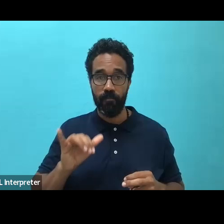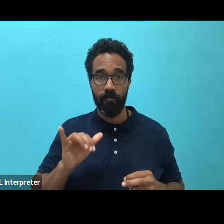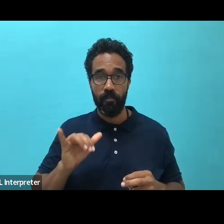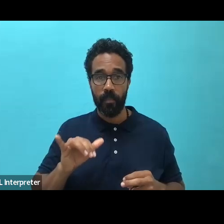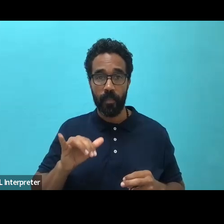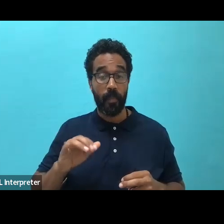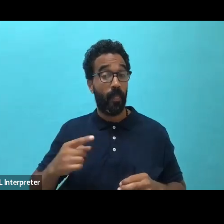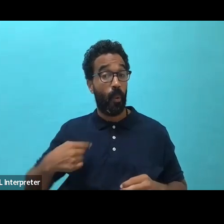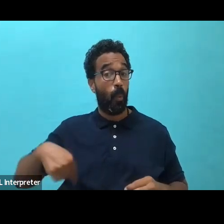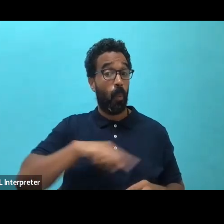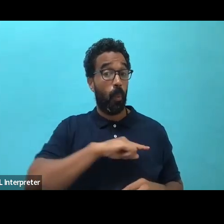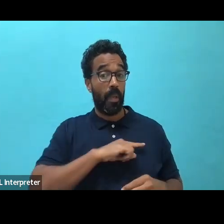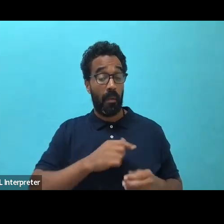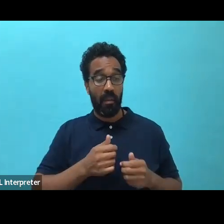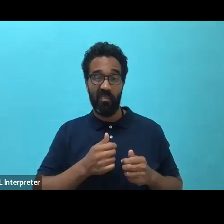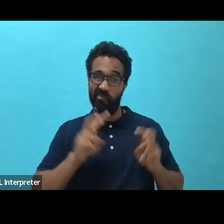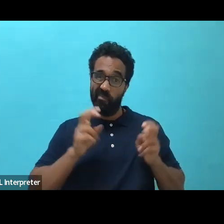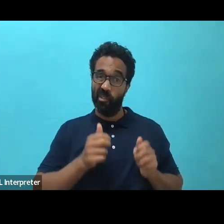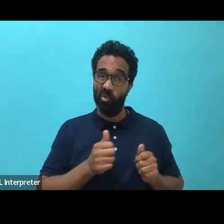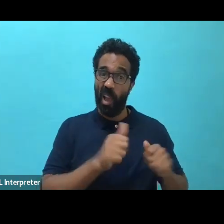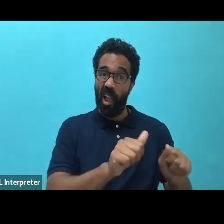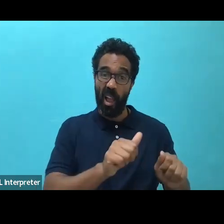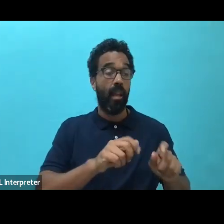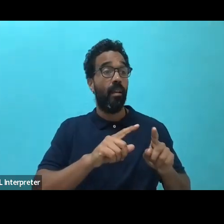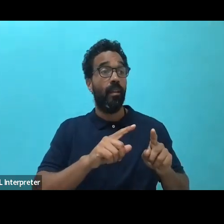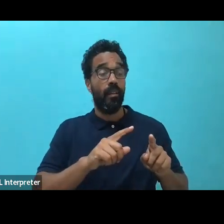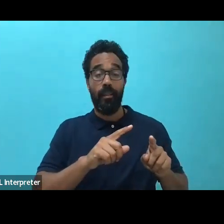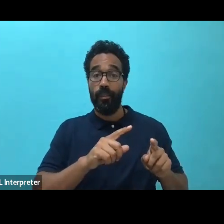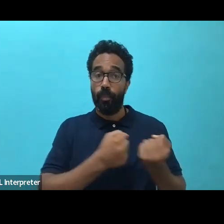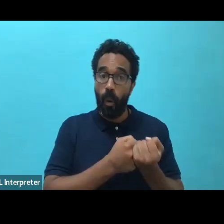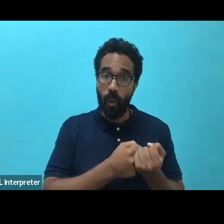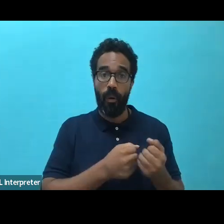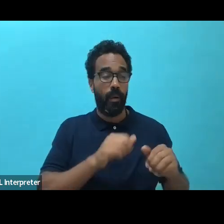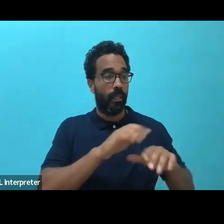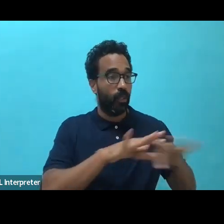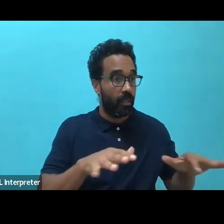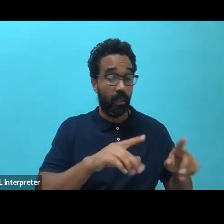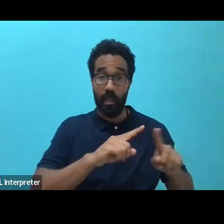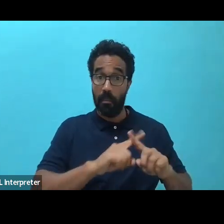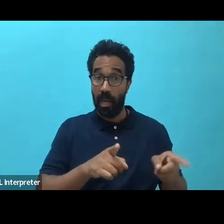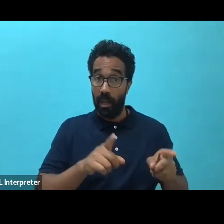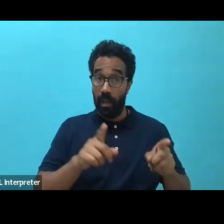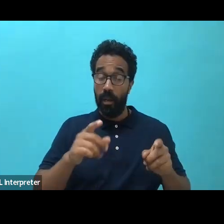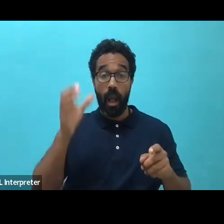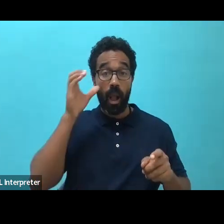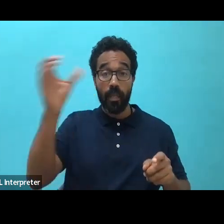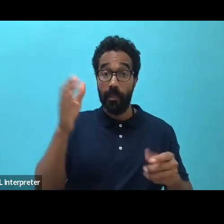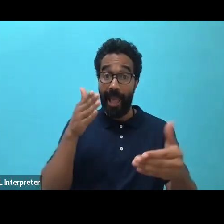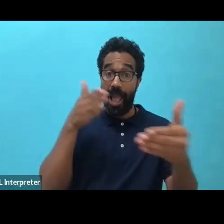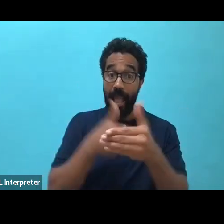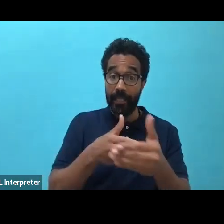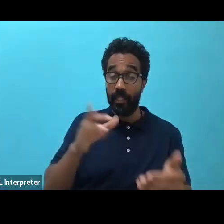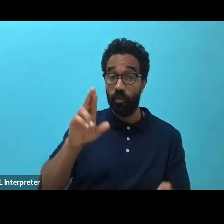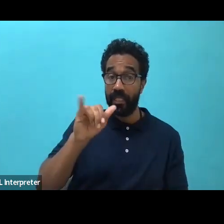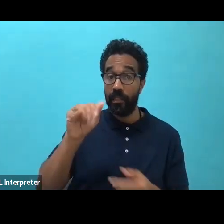even embracing anti-racism as a concept. That an understanding that racism